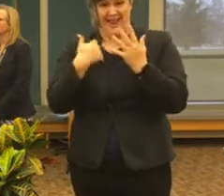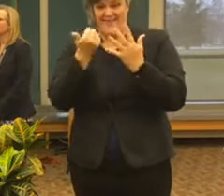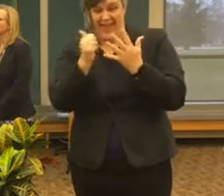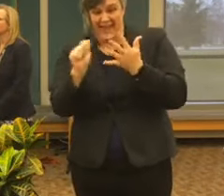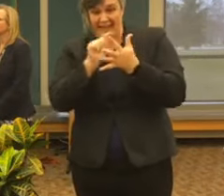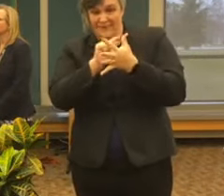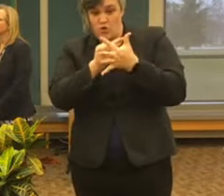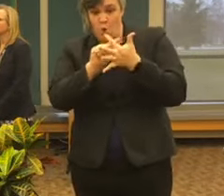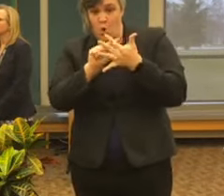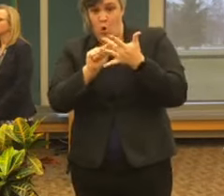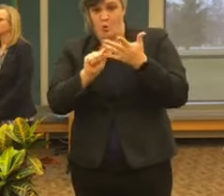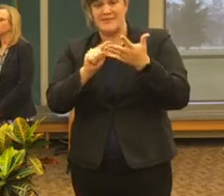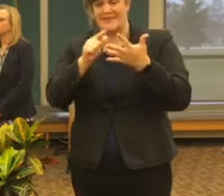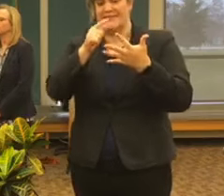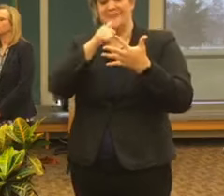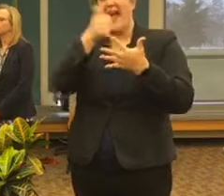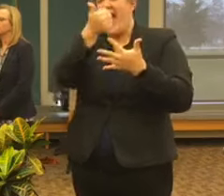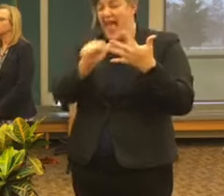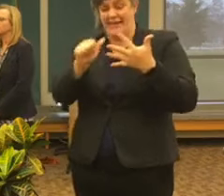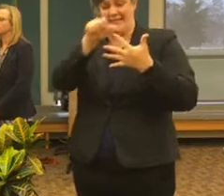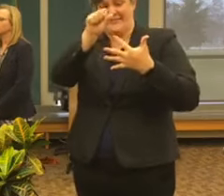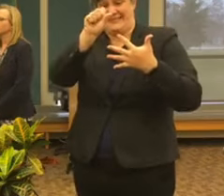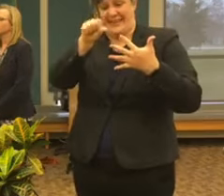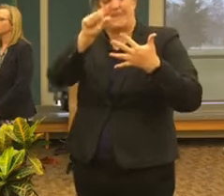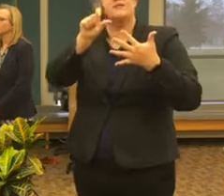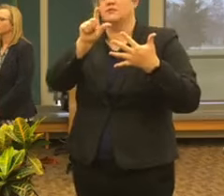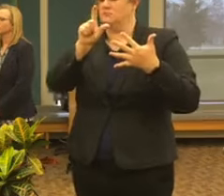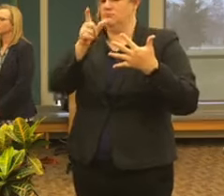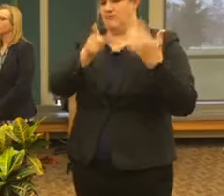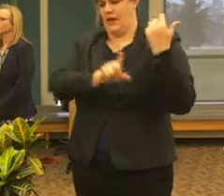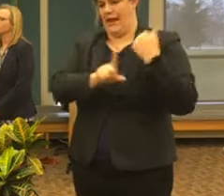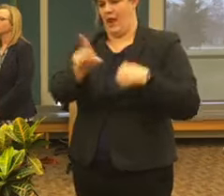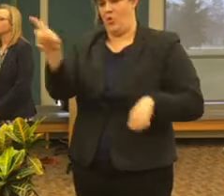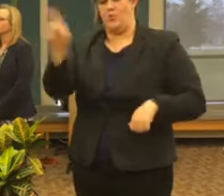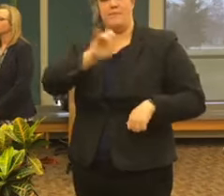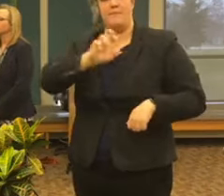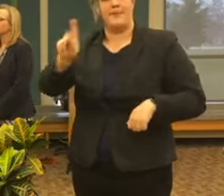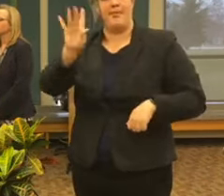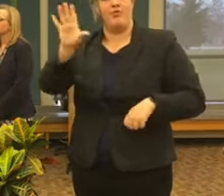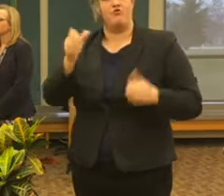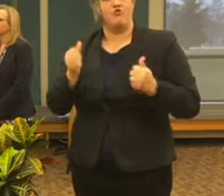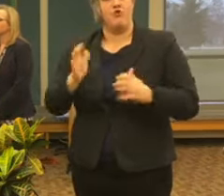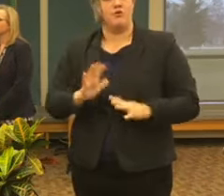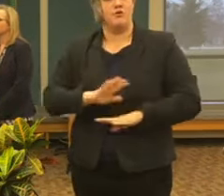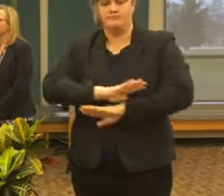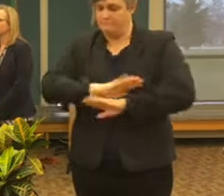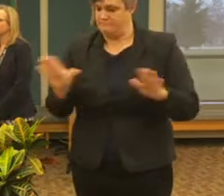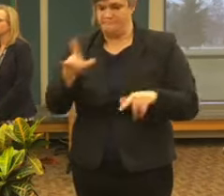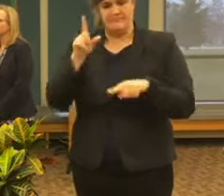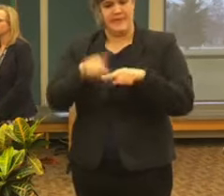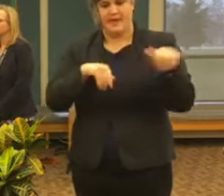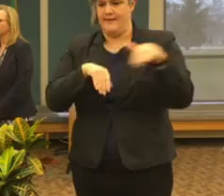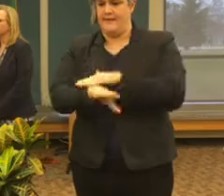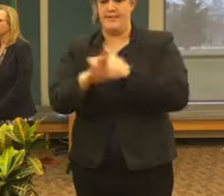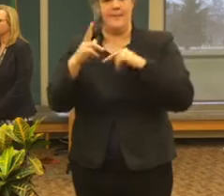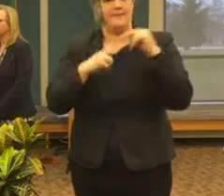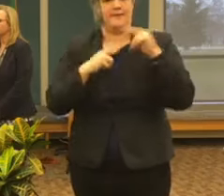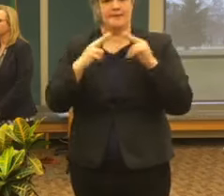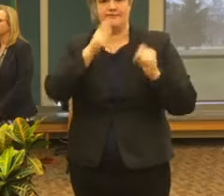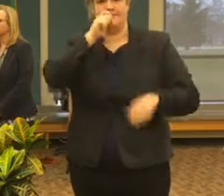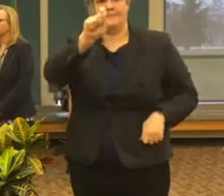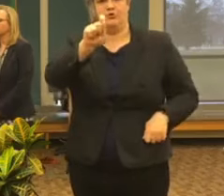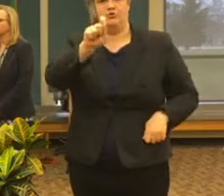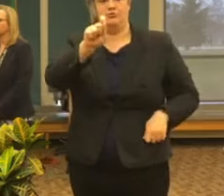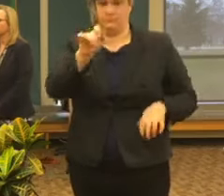of the questions or for the temperature, they will be asked to go right back to their vehicle. They will not be allowed access to the building. That's very